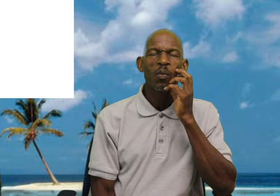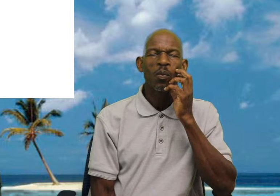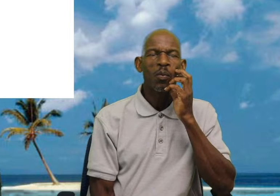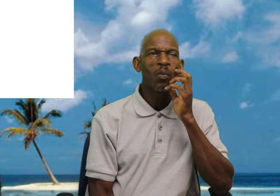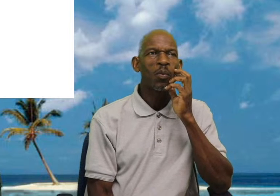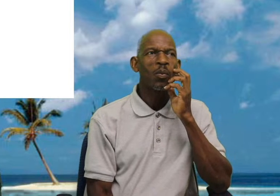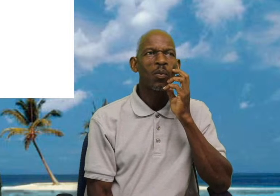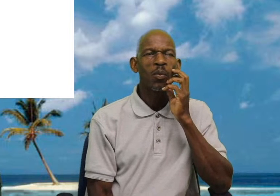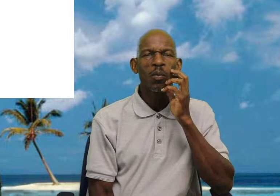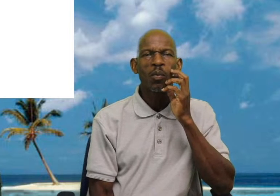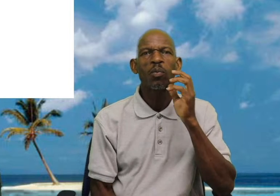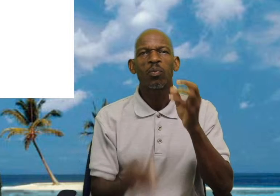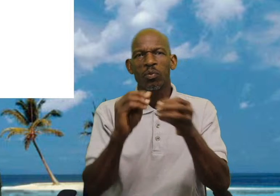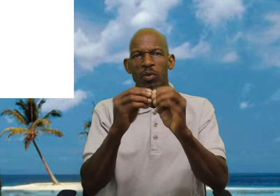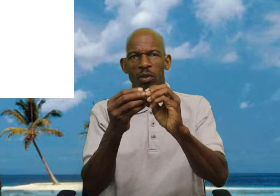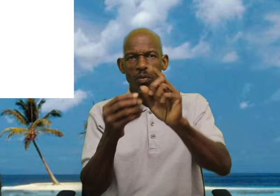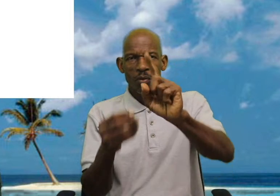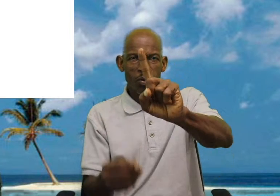All right, so number 1.